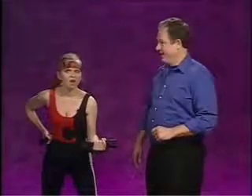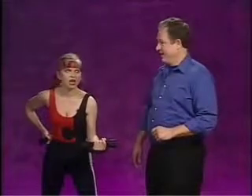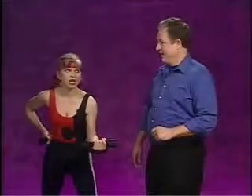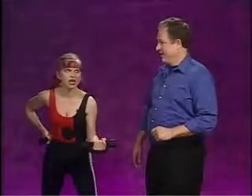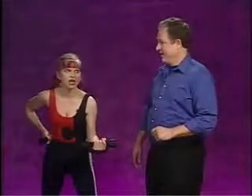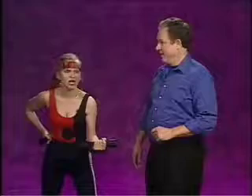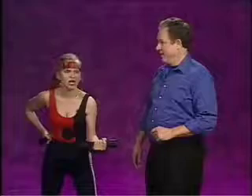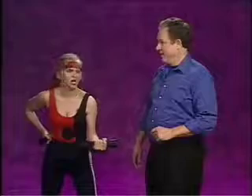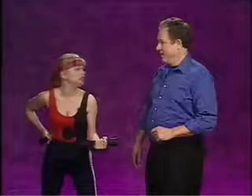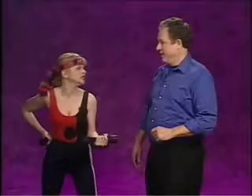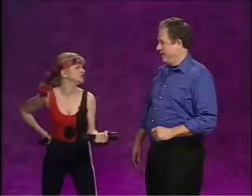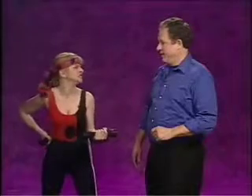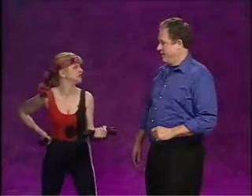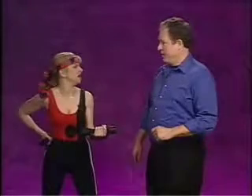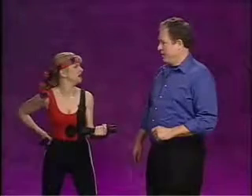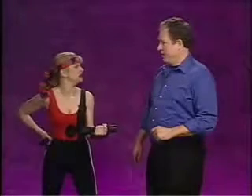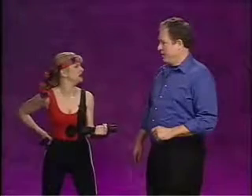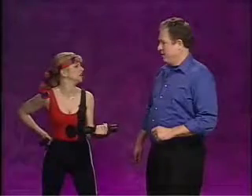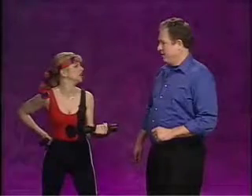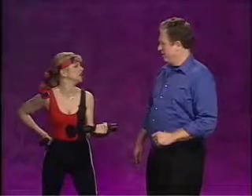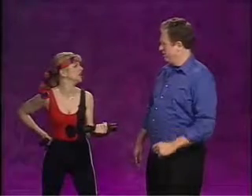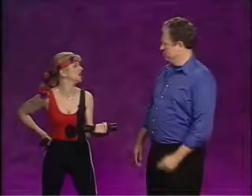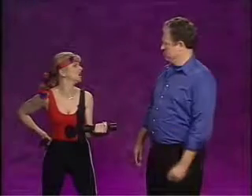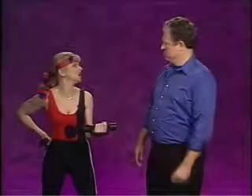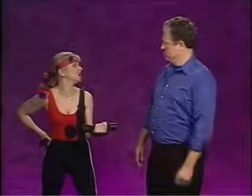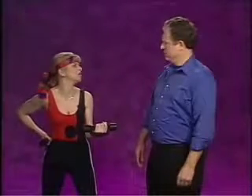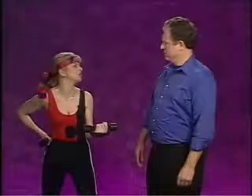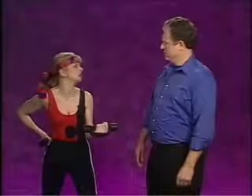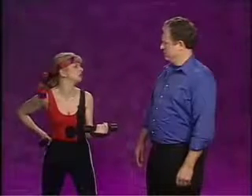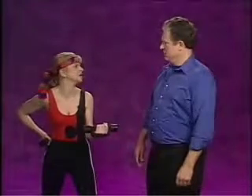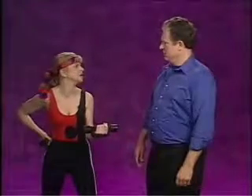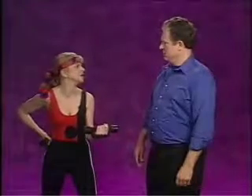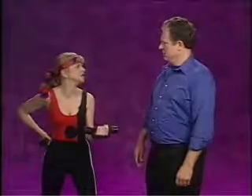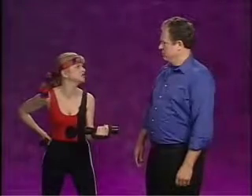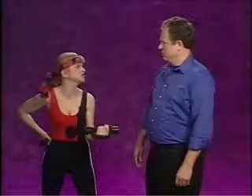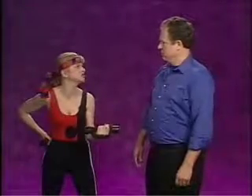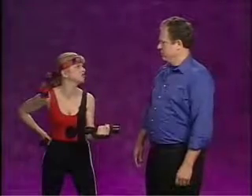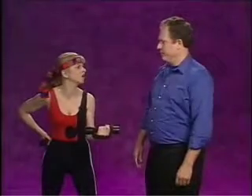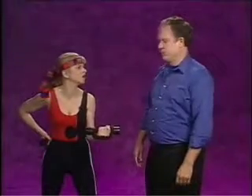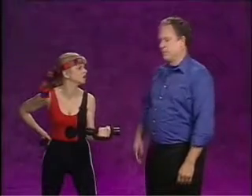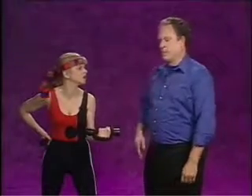minute. Let's not be so hasty. That could really cut into the progress I'm making in my exercise program.